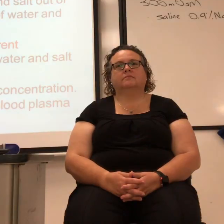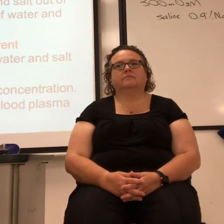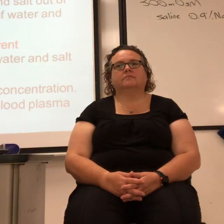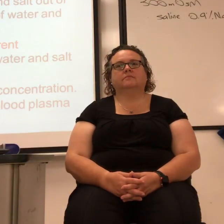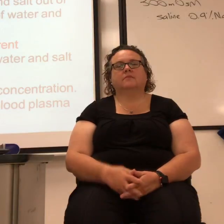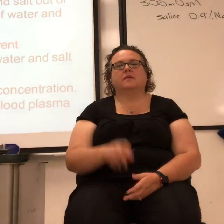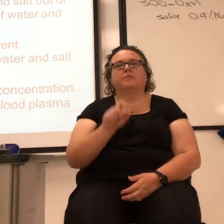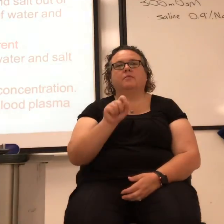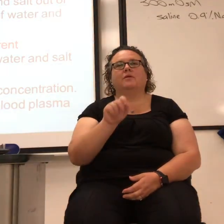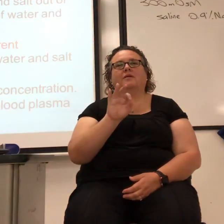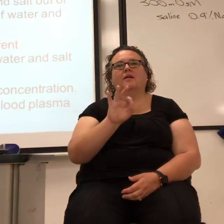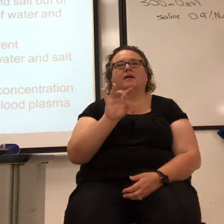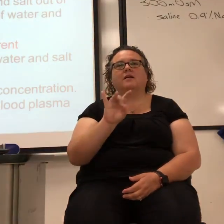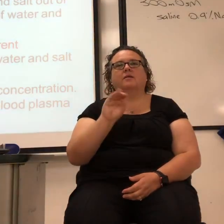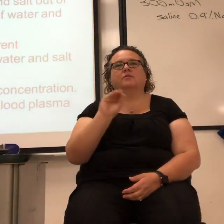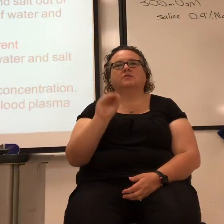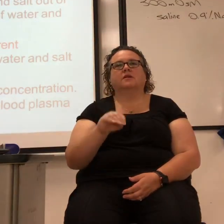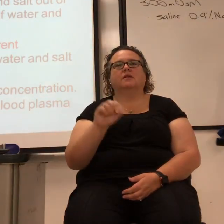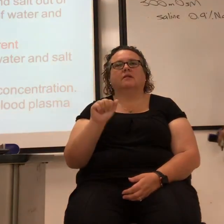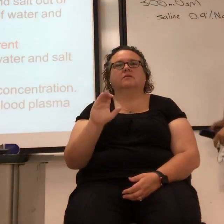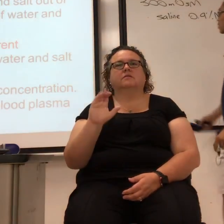.9% NaCl, that's saline.